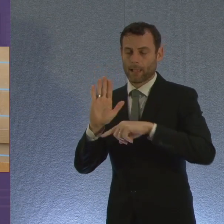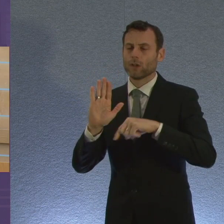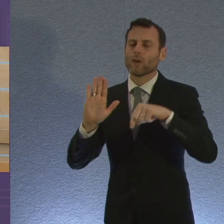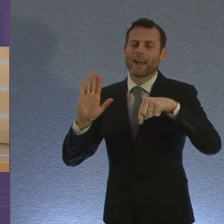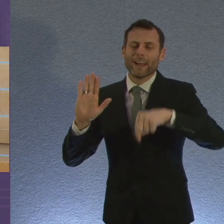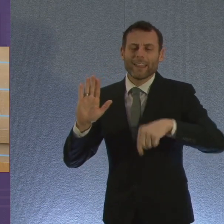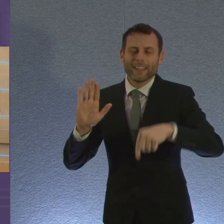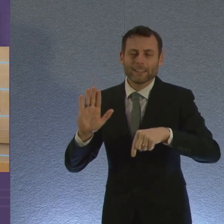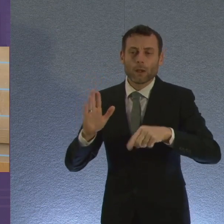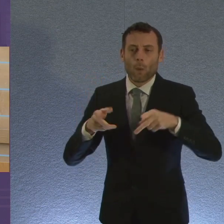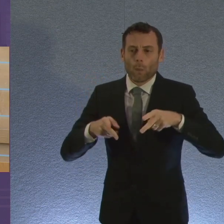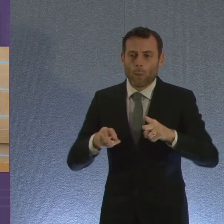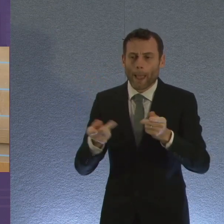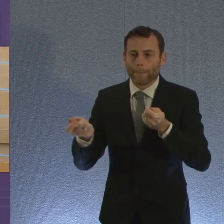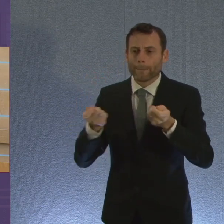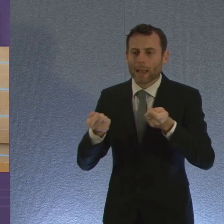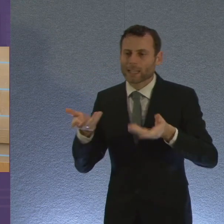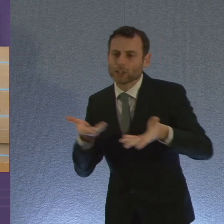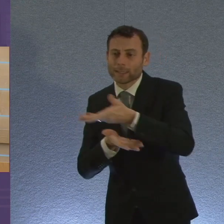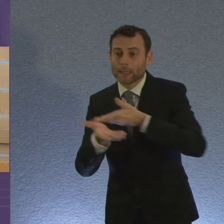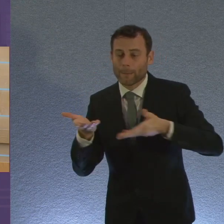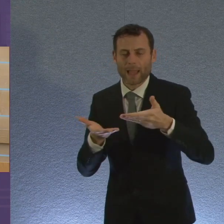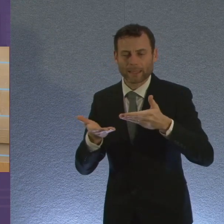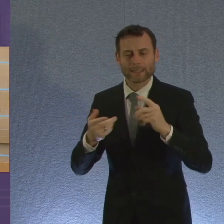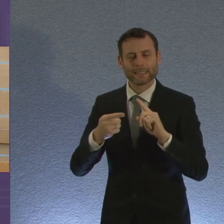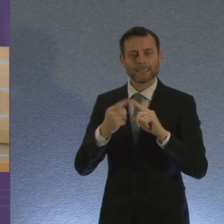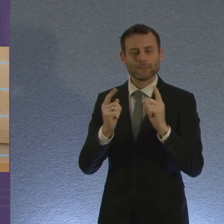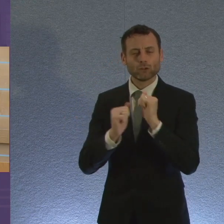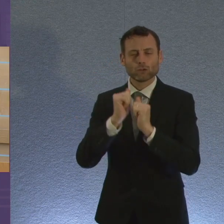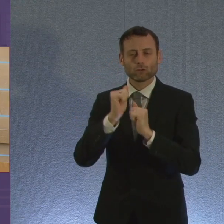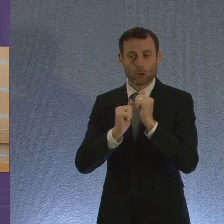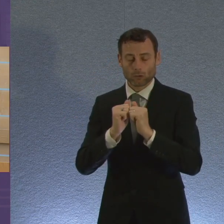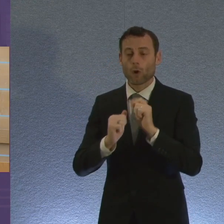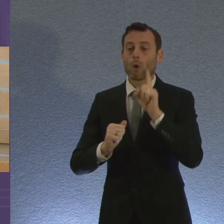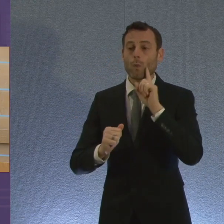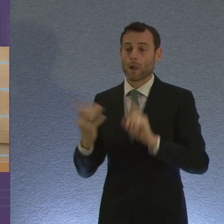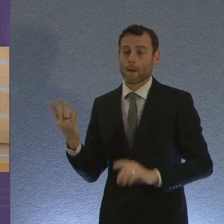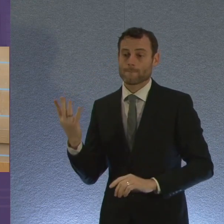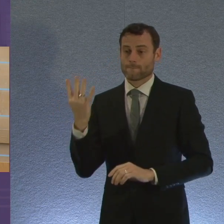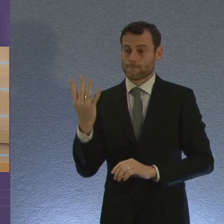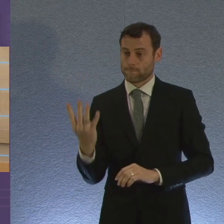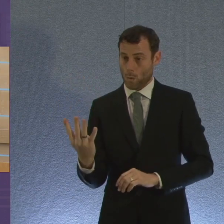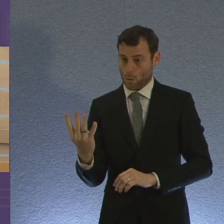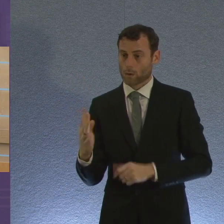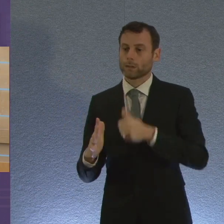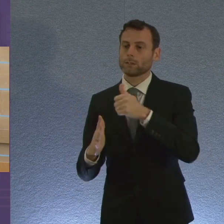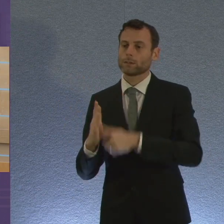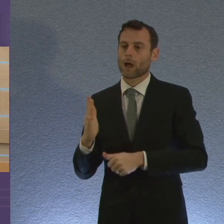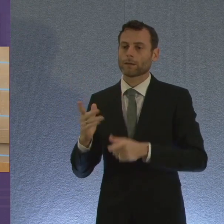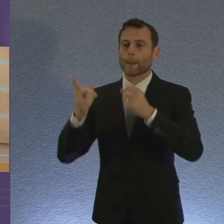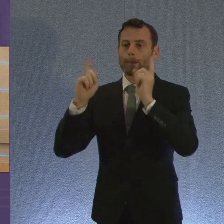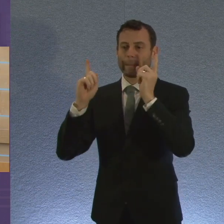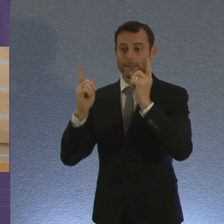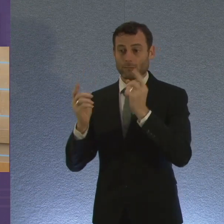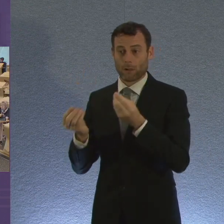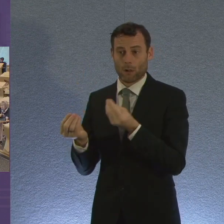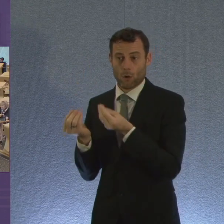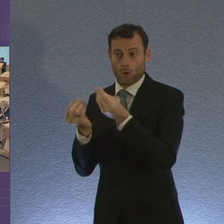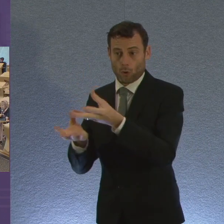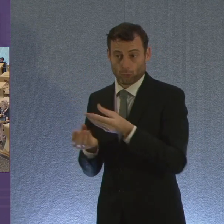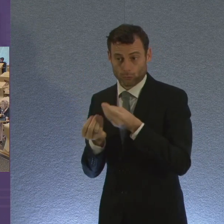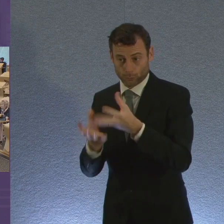wide-ranging nature of the debate. We're going to have 4 opening ministerial contributions, but the Cabinet Secretary, Michael Russell, is going to begin.